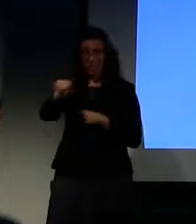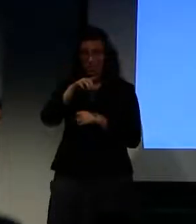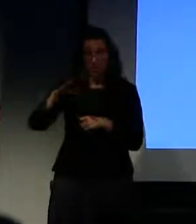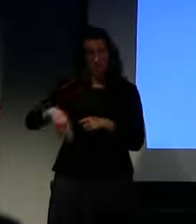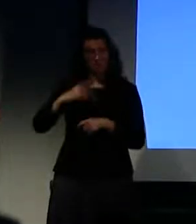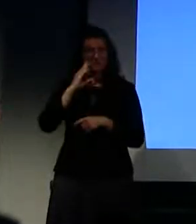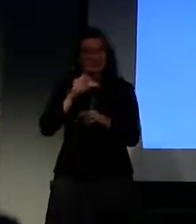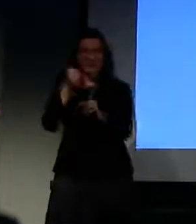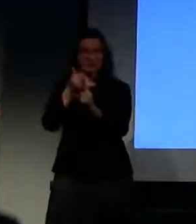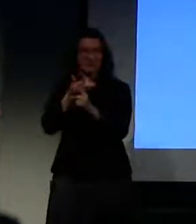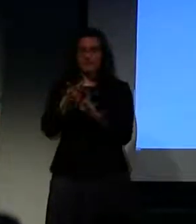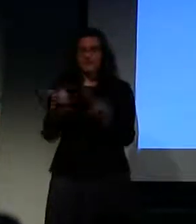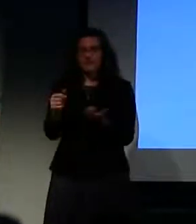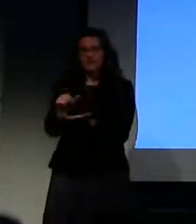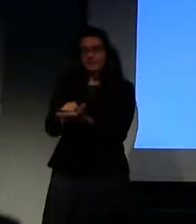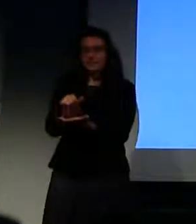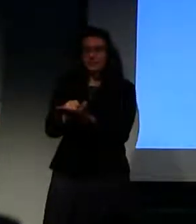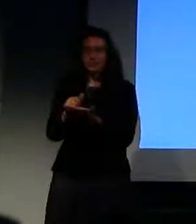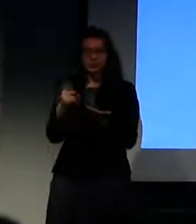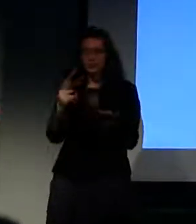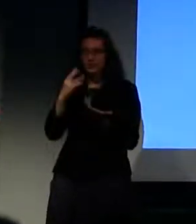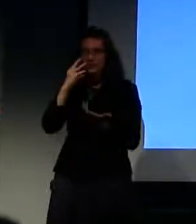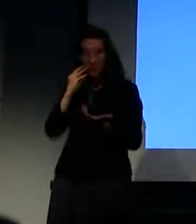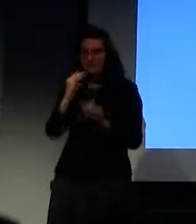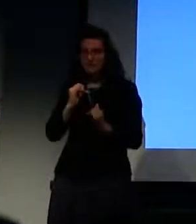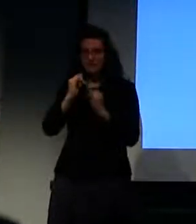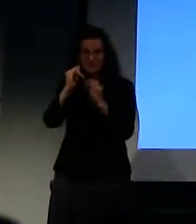way to experience it.